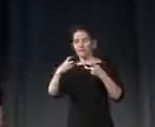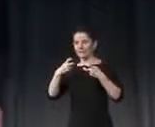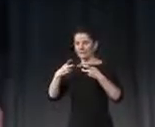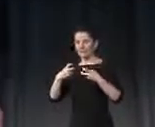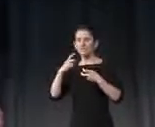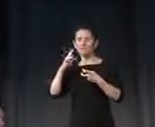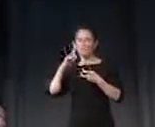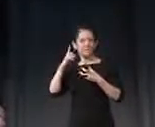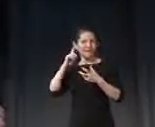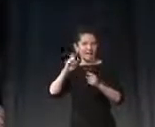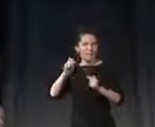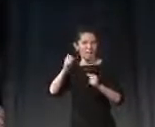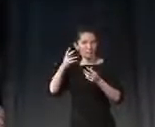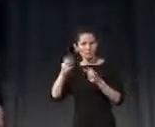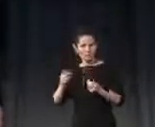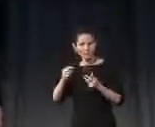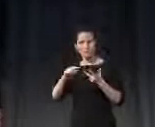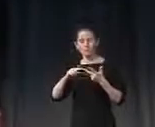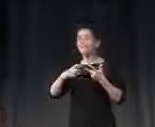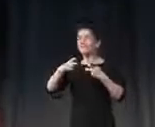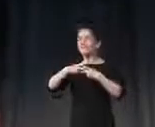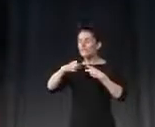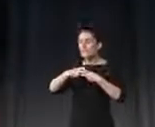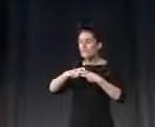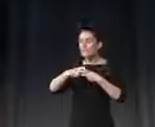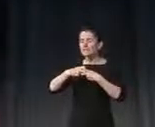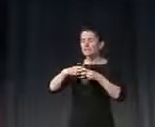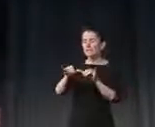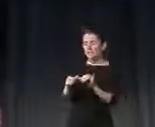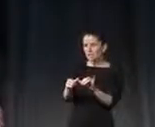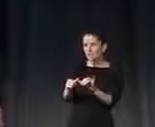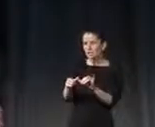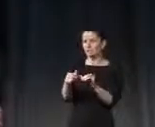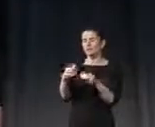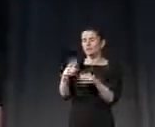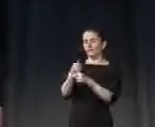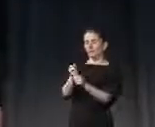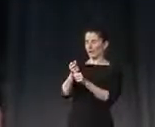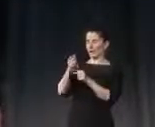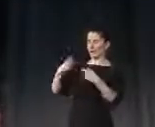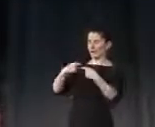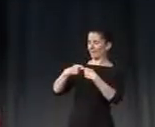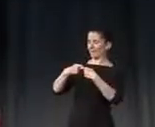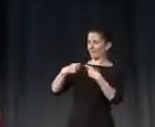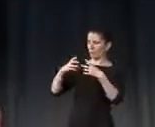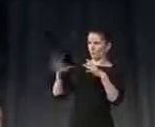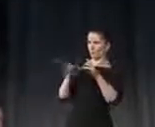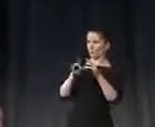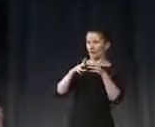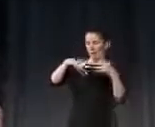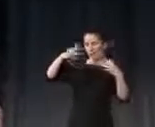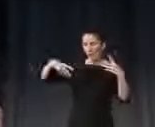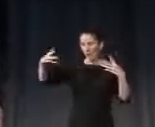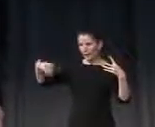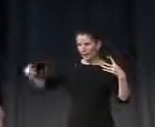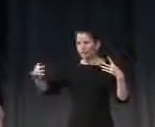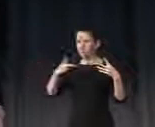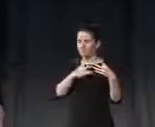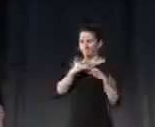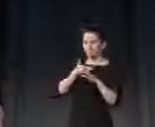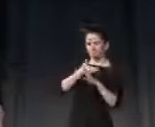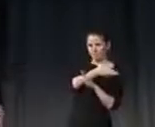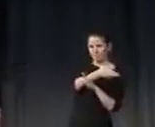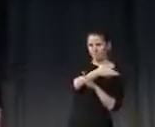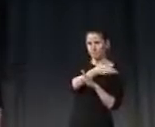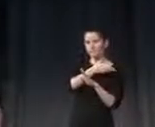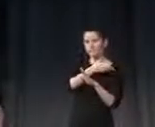process of modulating an electromagnetic wave in order to impress a signal on it, frequently preceded by a noun denoting either